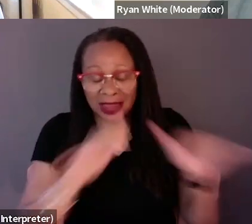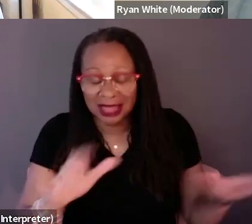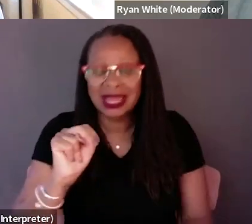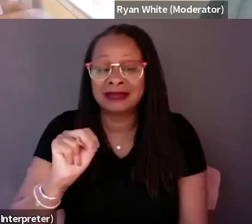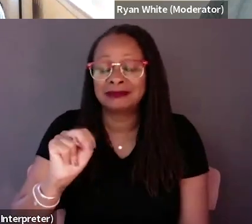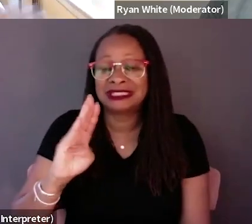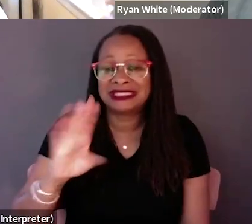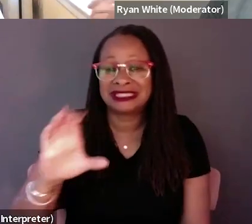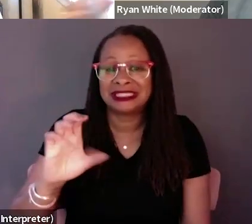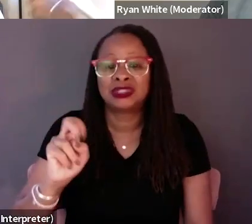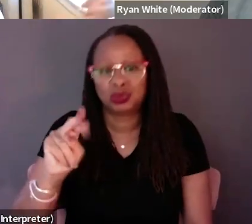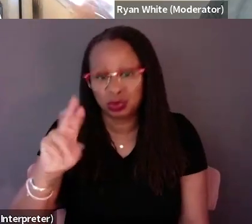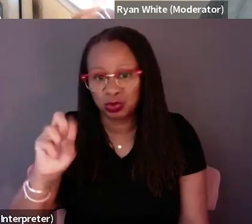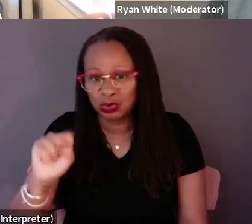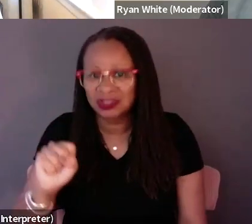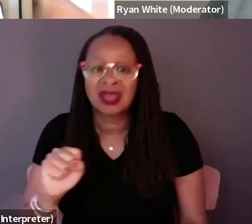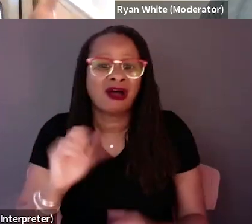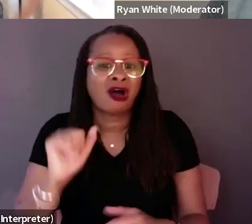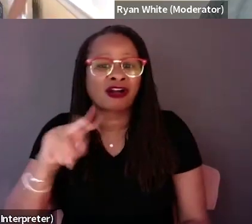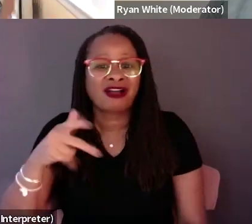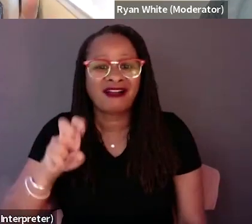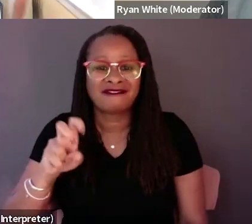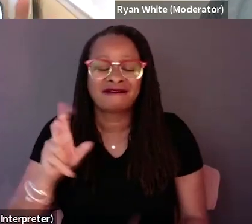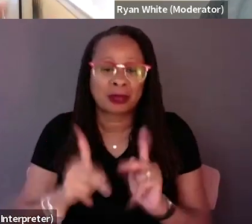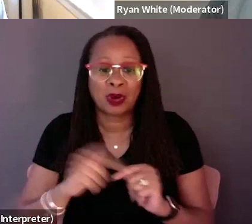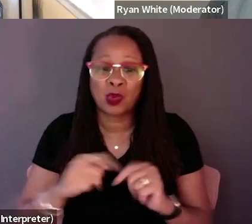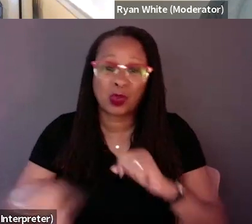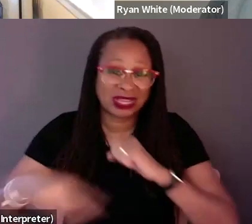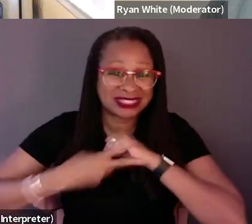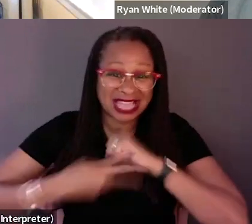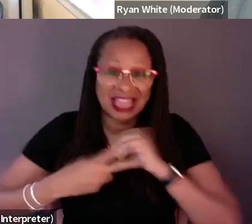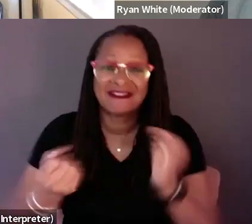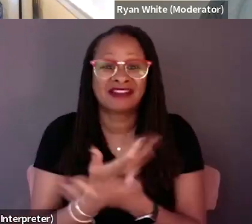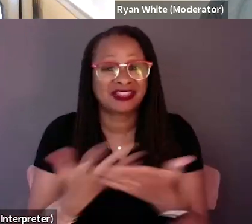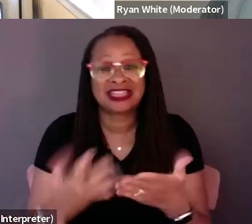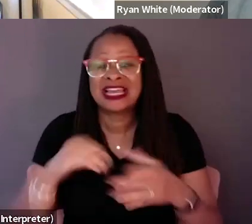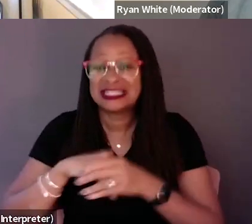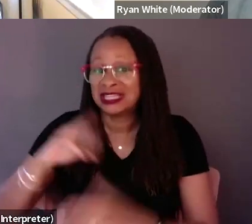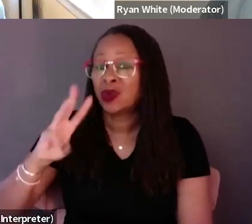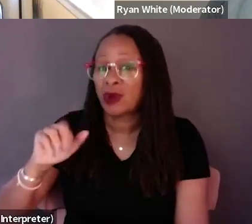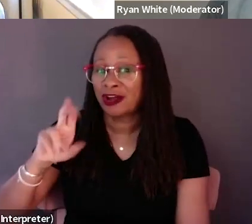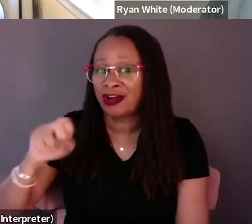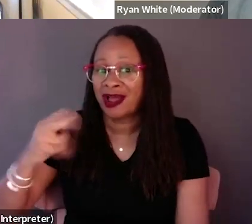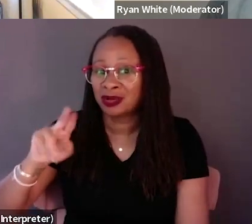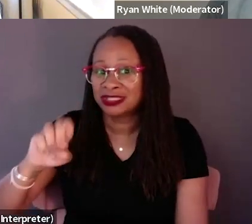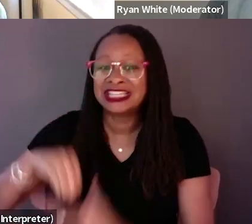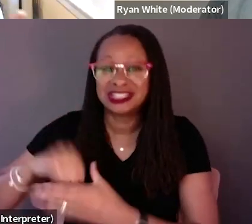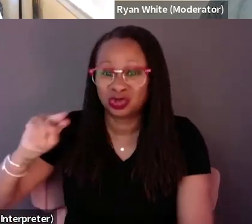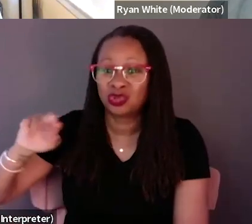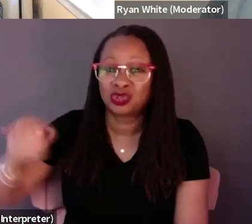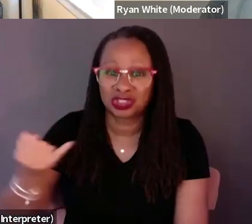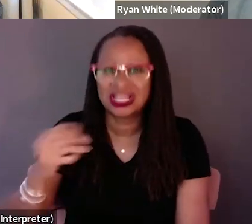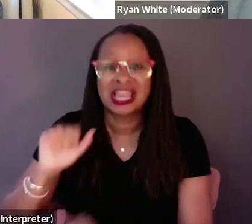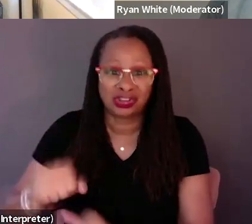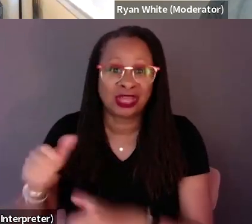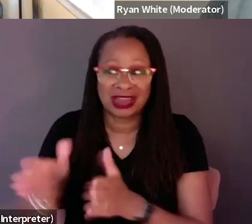NBC News, which I knew from having been a Dateline producer that we did save everything, and it's in a warehouse in New Jersey, and you can have boxes